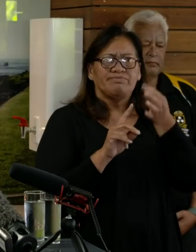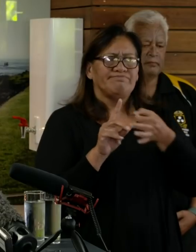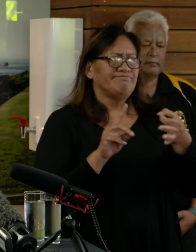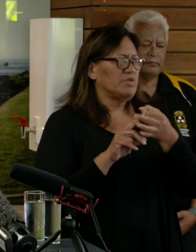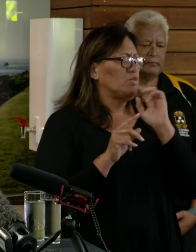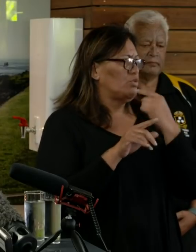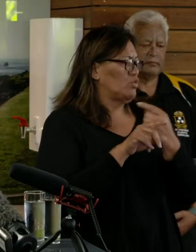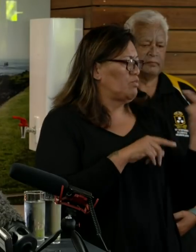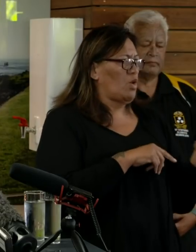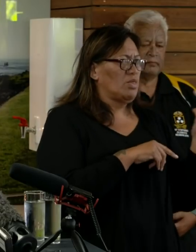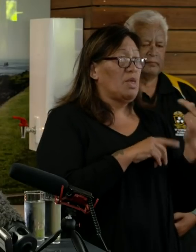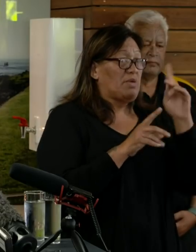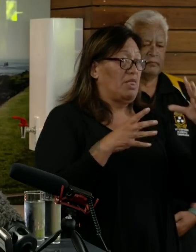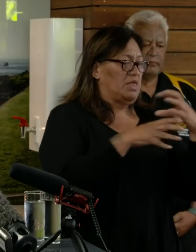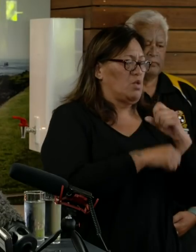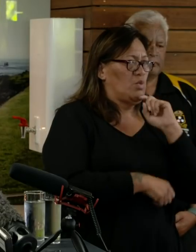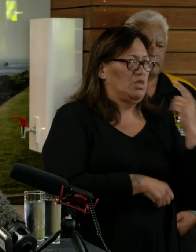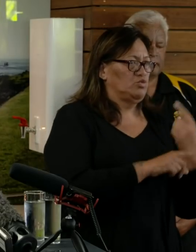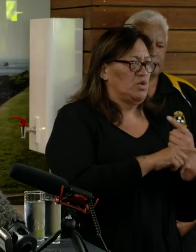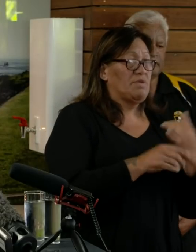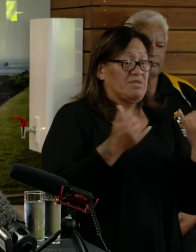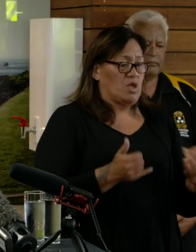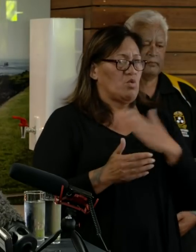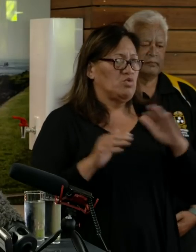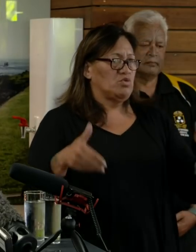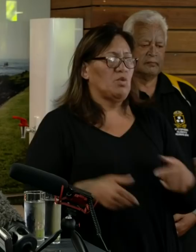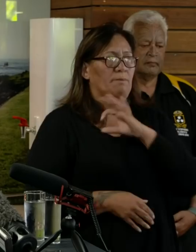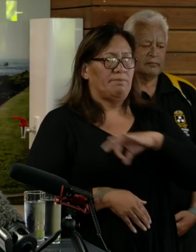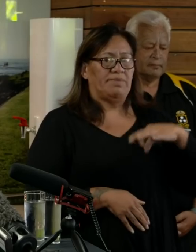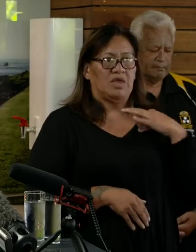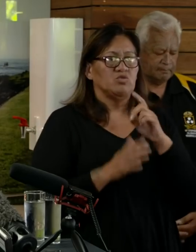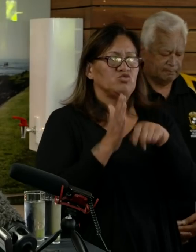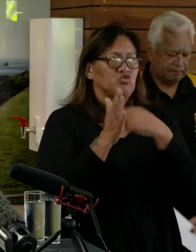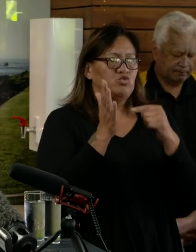So we'll take questions at the end. So at this point, I'd like to invite Mayor Judy Turner.